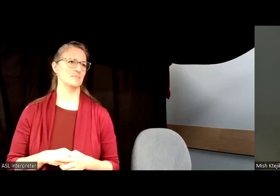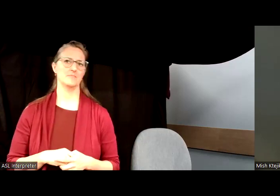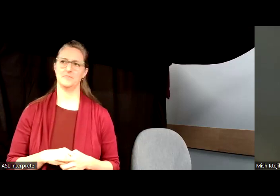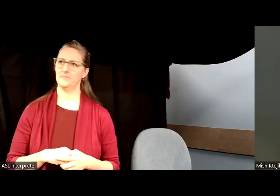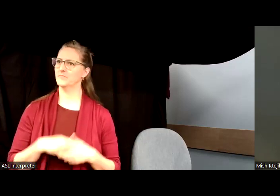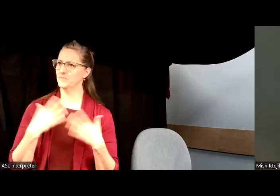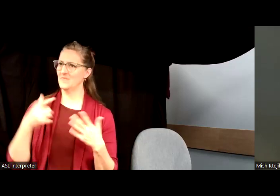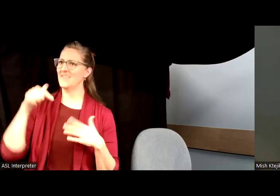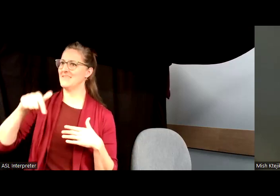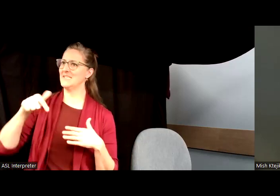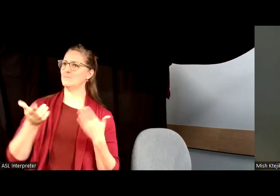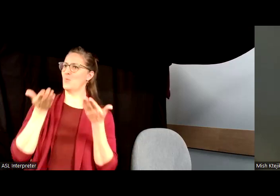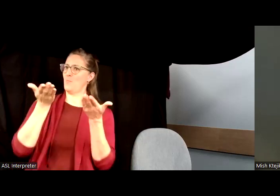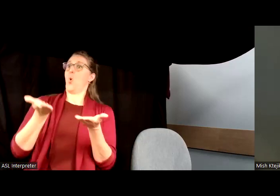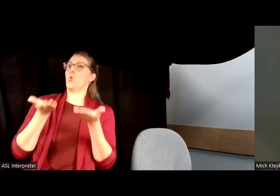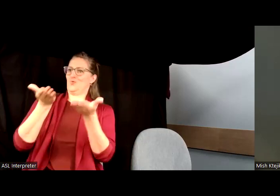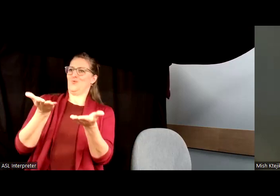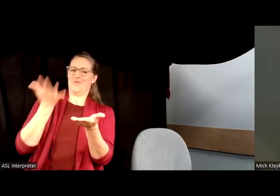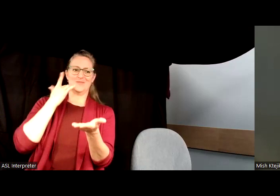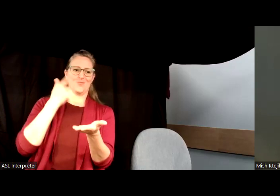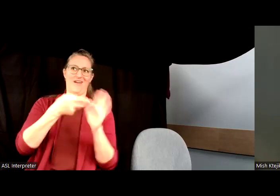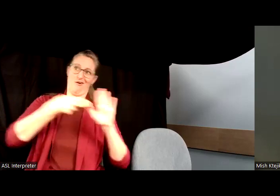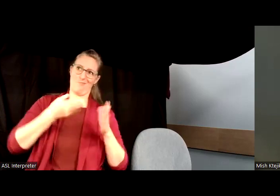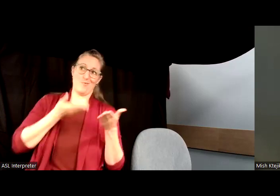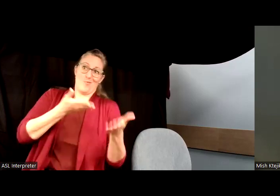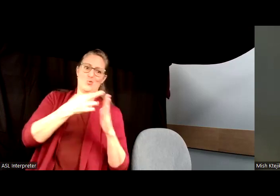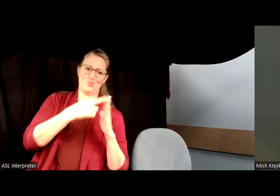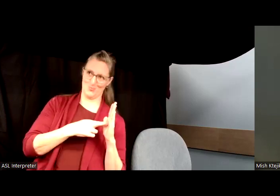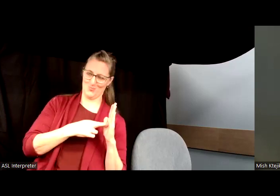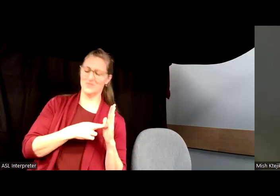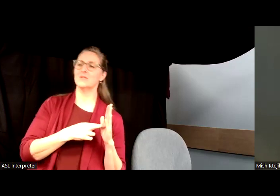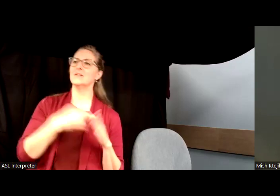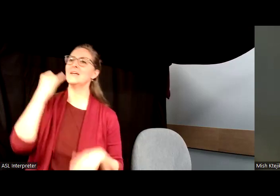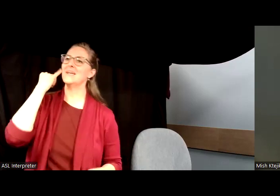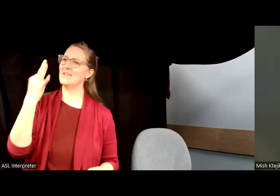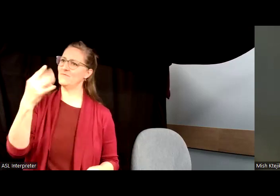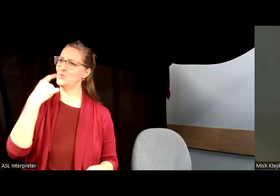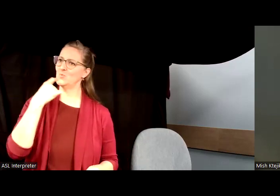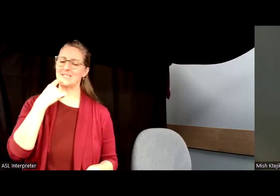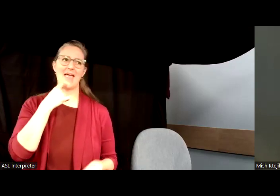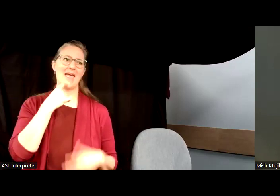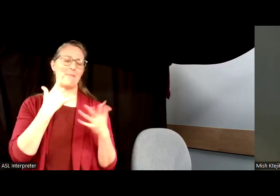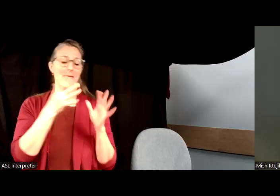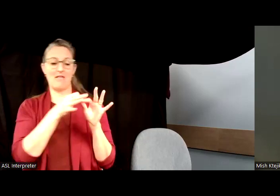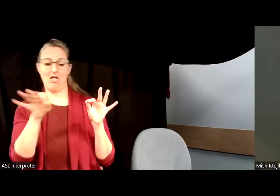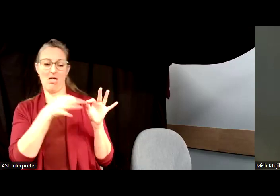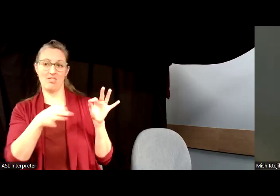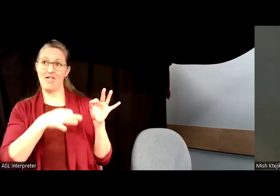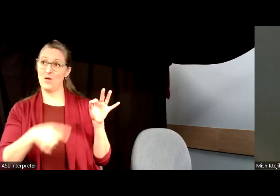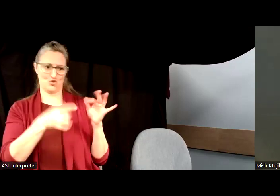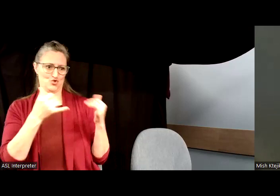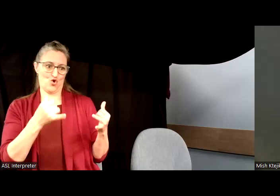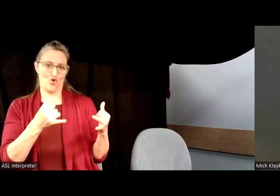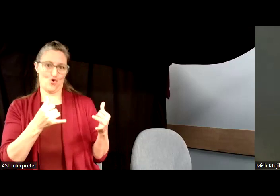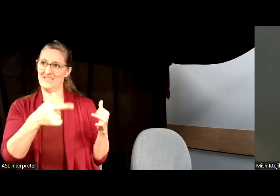would be a proposal, that's why it's a proposed rule. So if you say you left in all the language that's currently